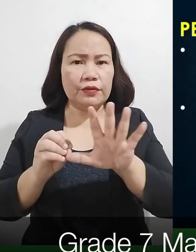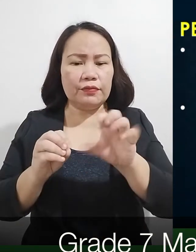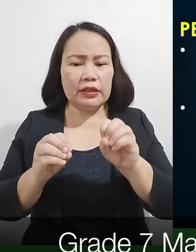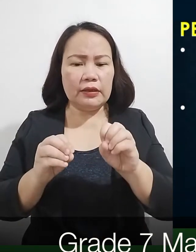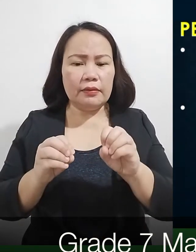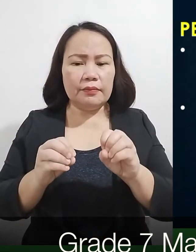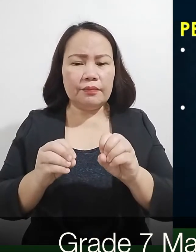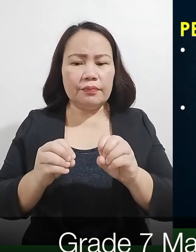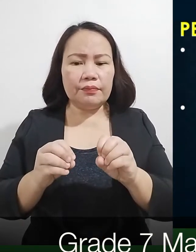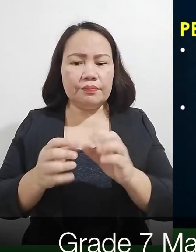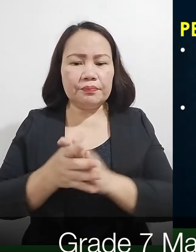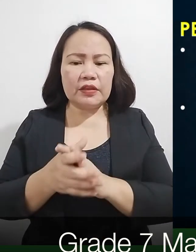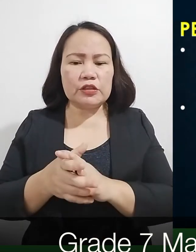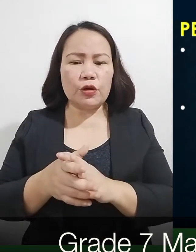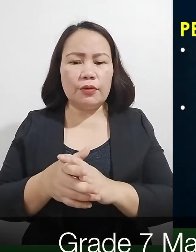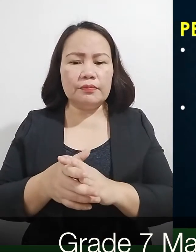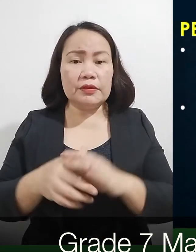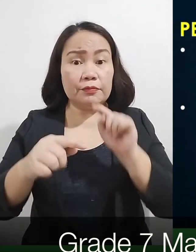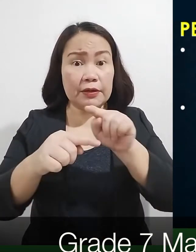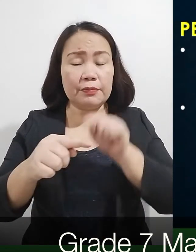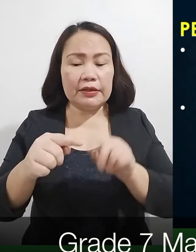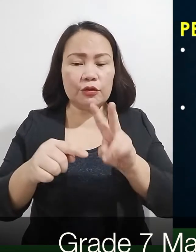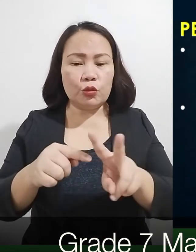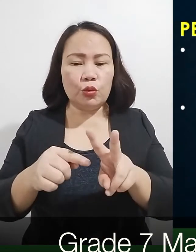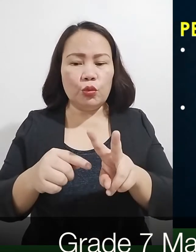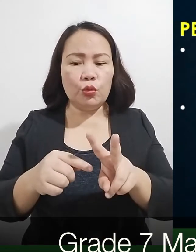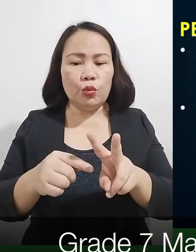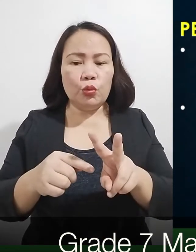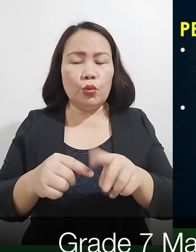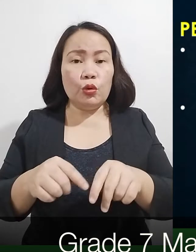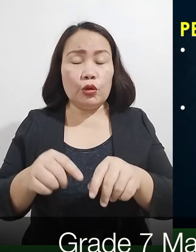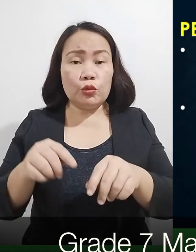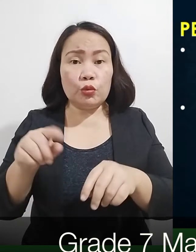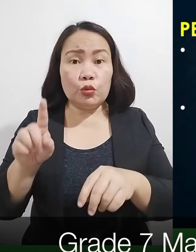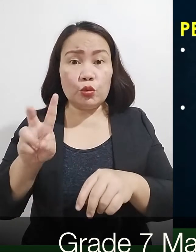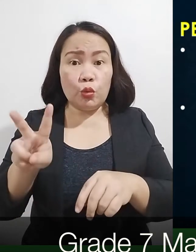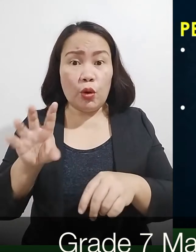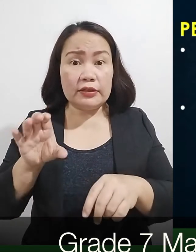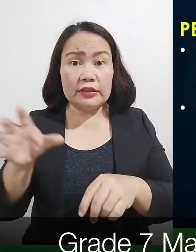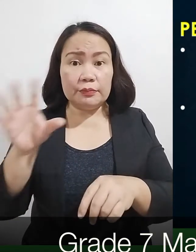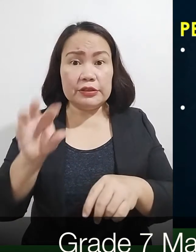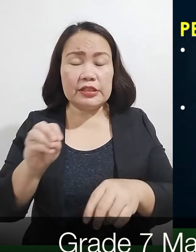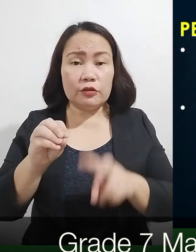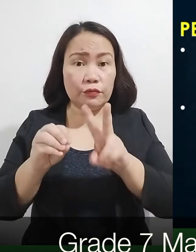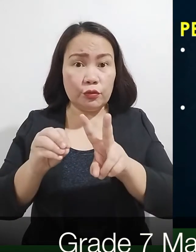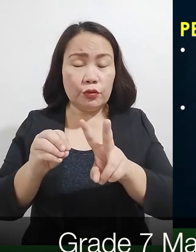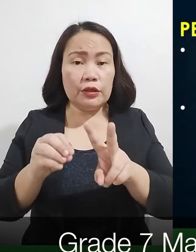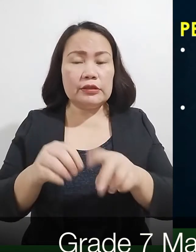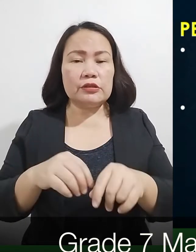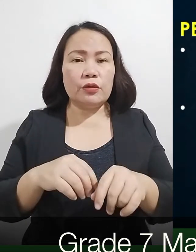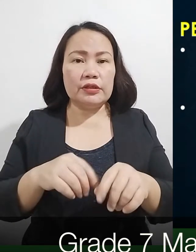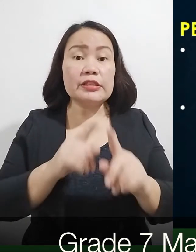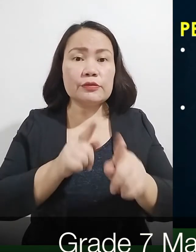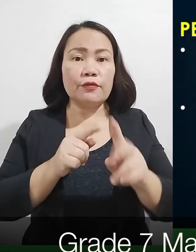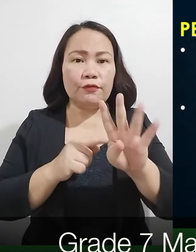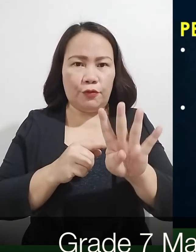will become 100. Alright? So, 200% of 2, that is 4. Alright.